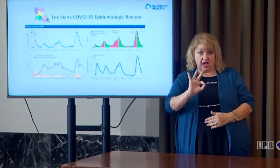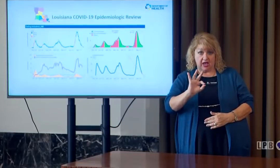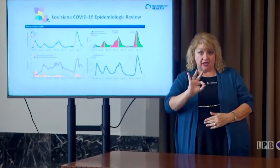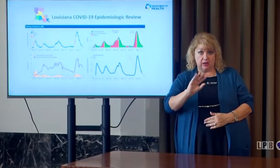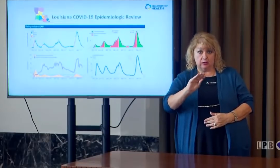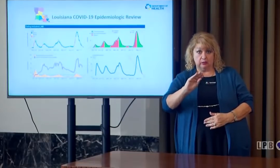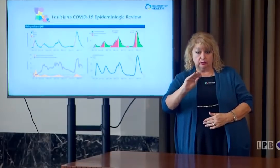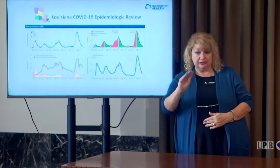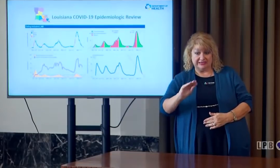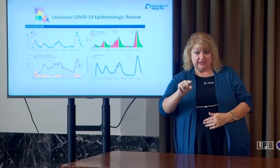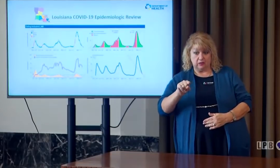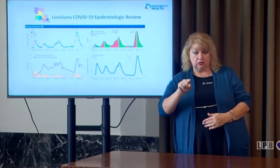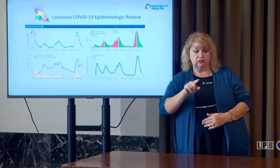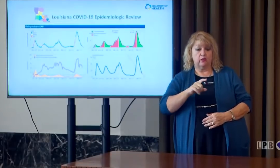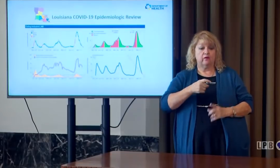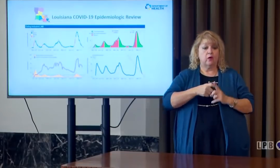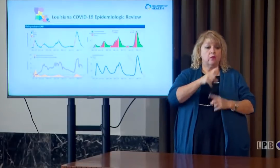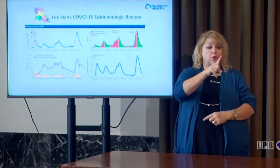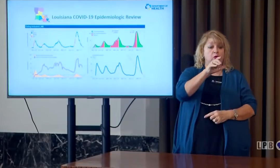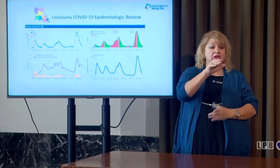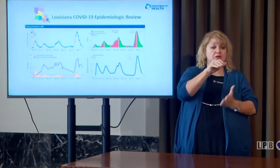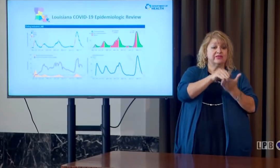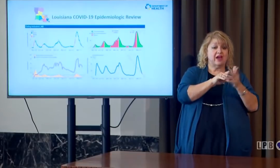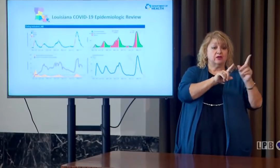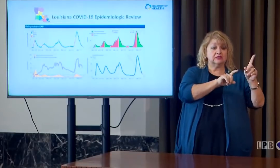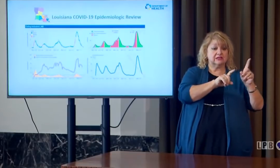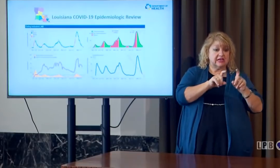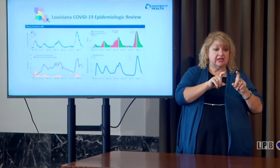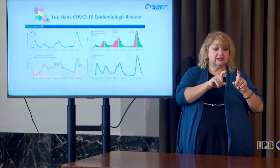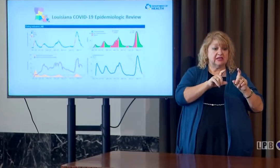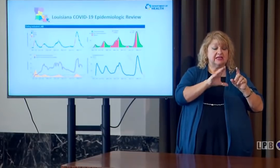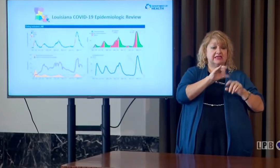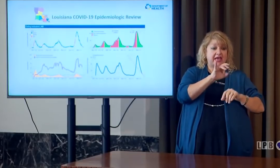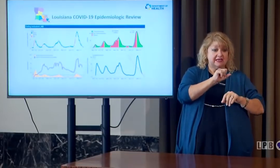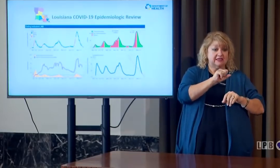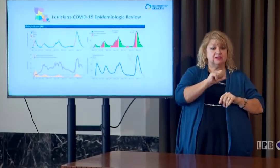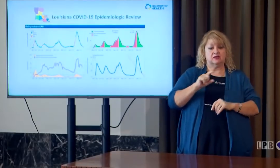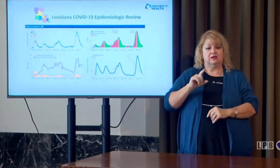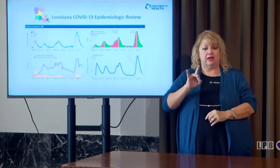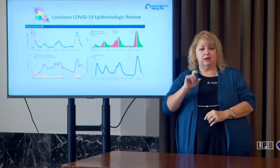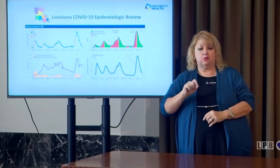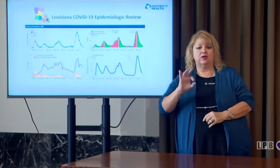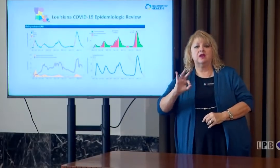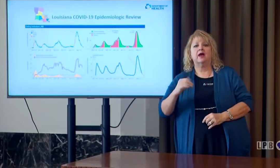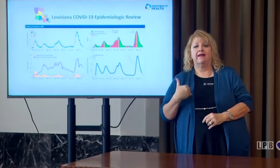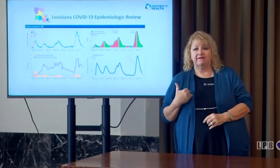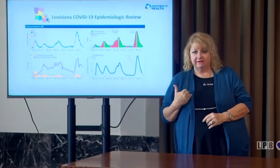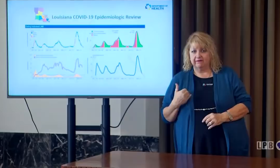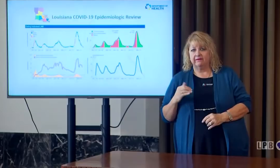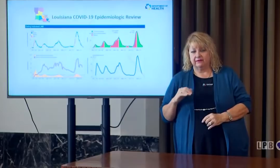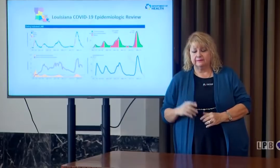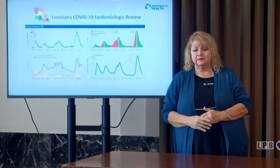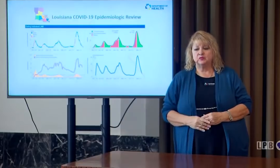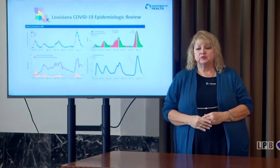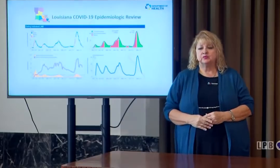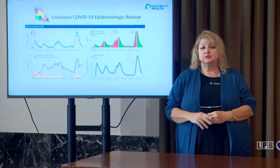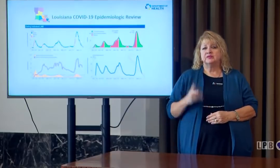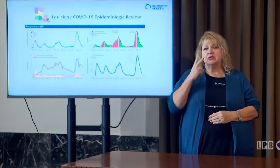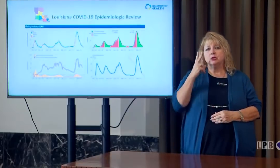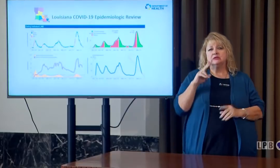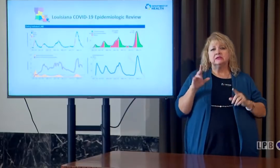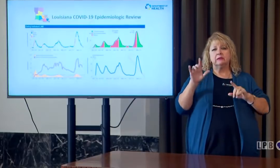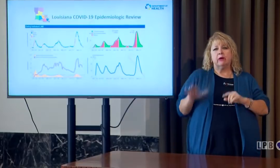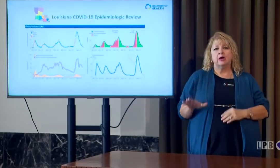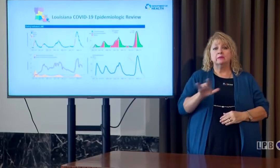day, which is reassuring, no question about that. On the bottom left, you'll see the combination